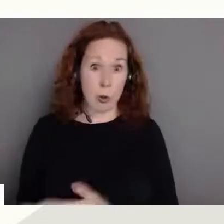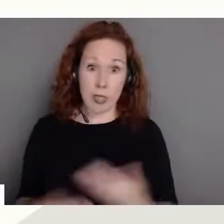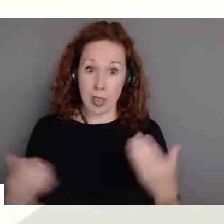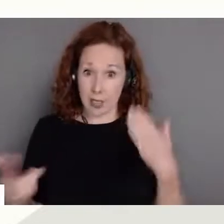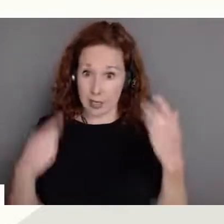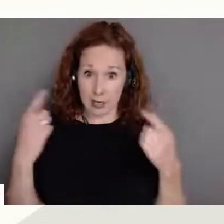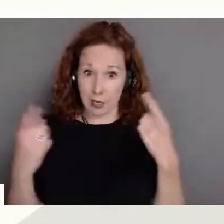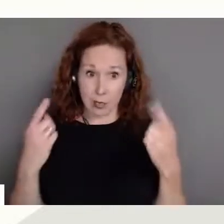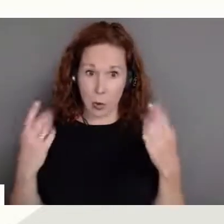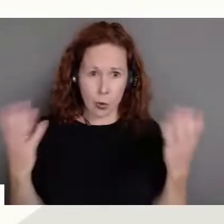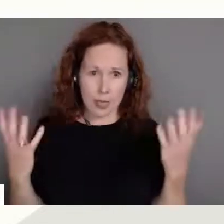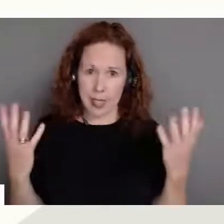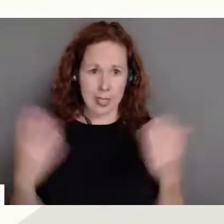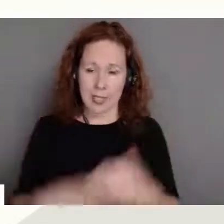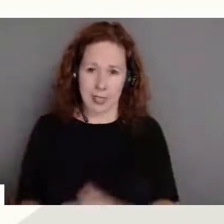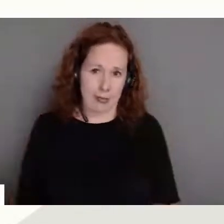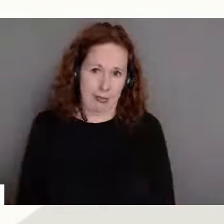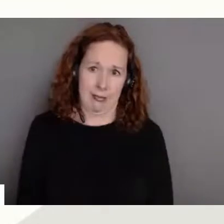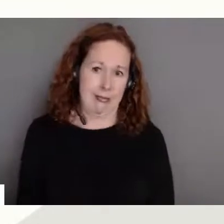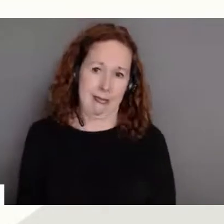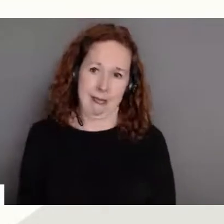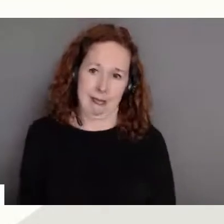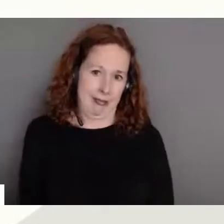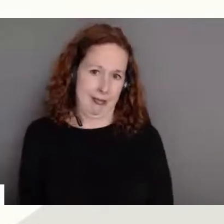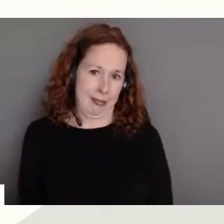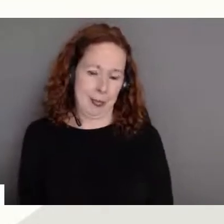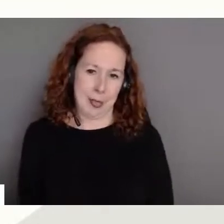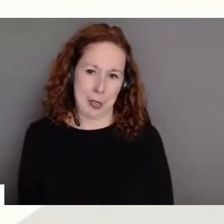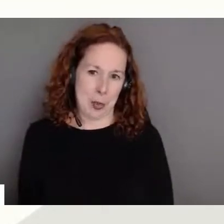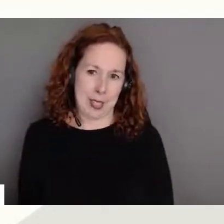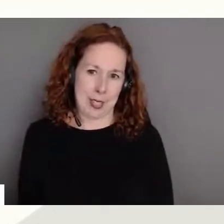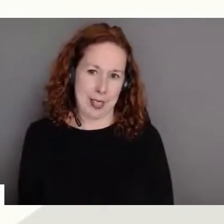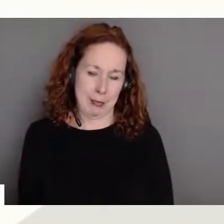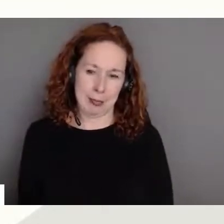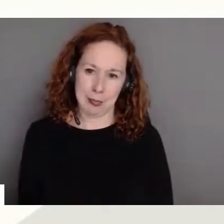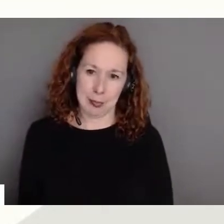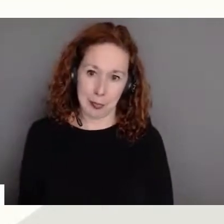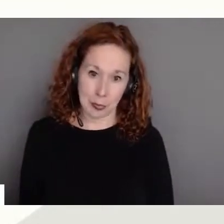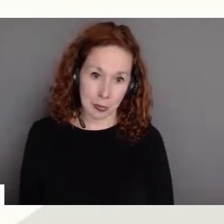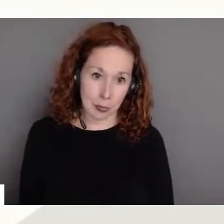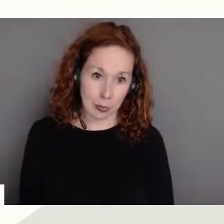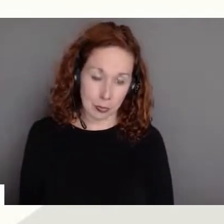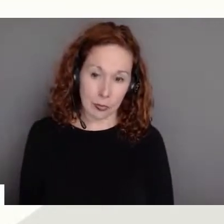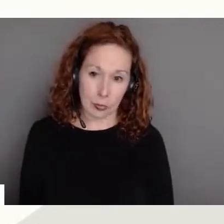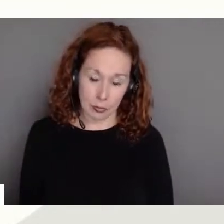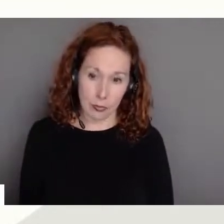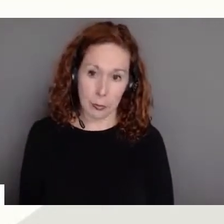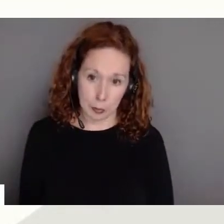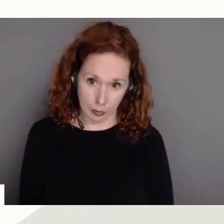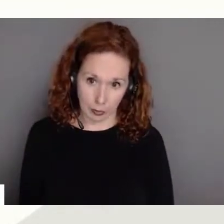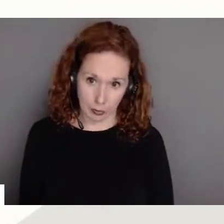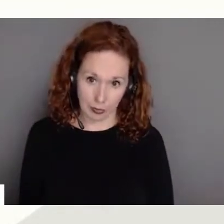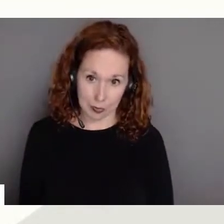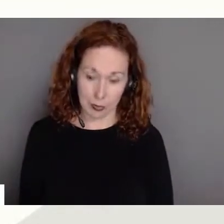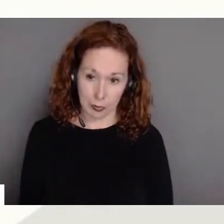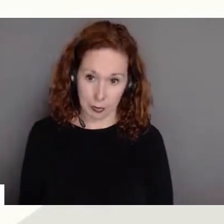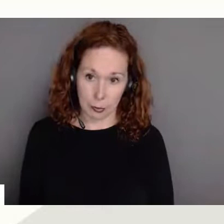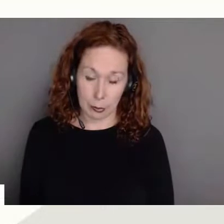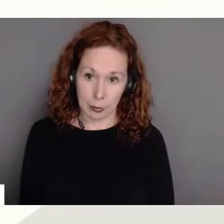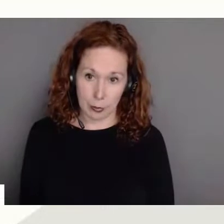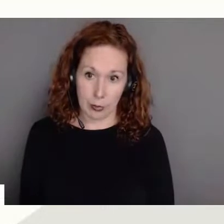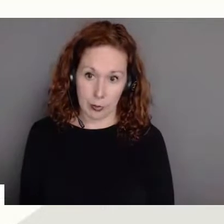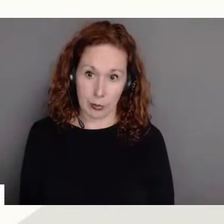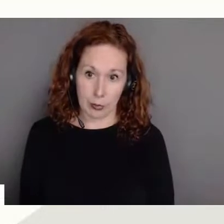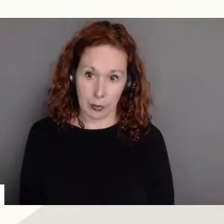right? that process. The whole, like, Wow. And then what happens if, this is maybe a side note, but what happens if you